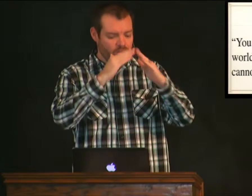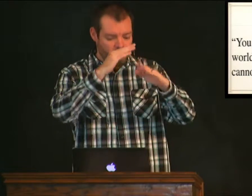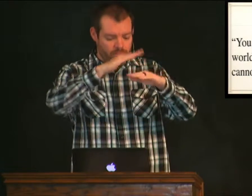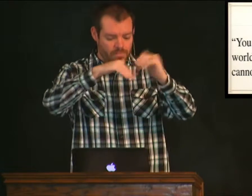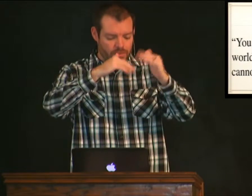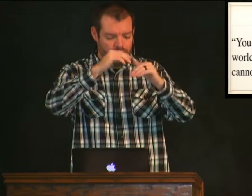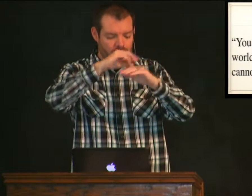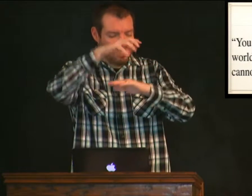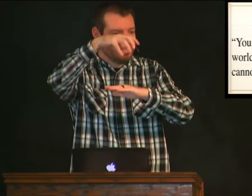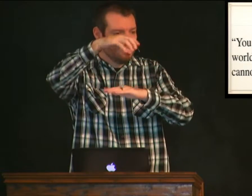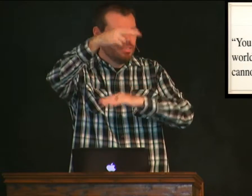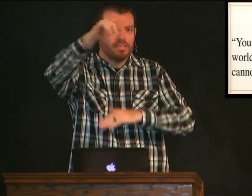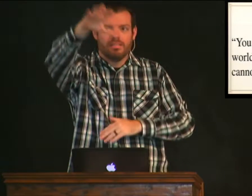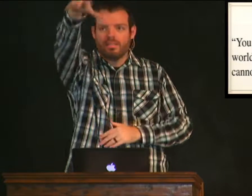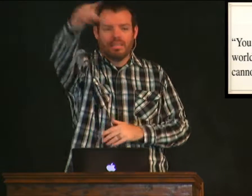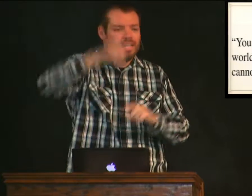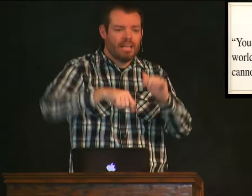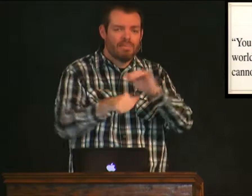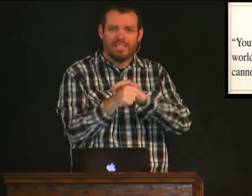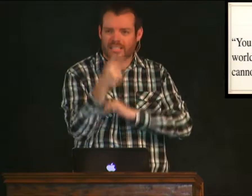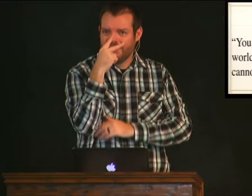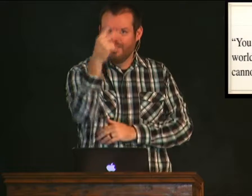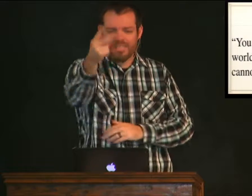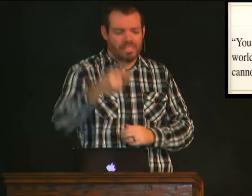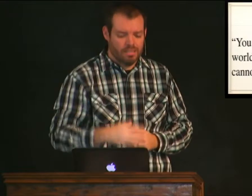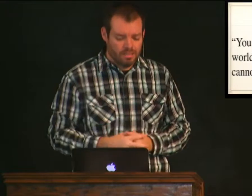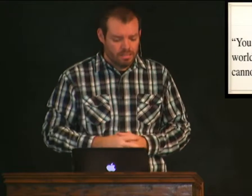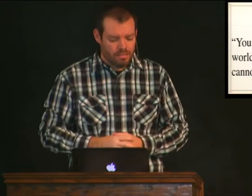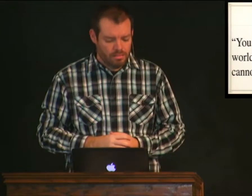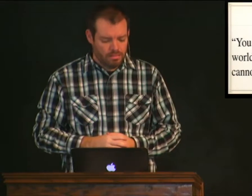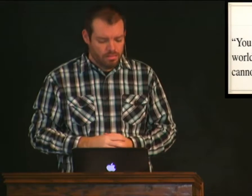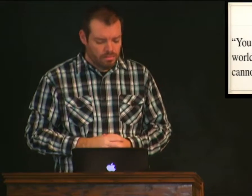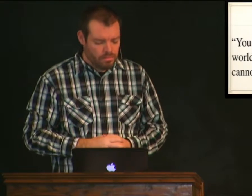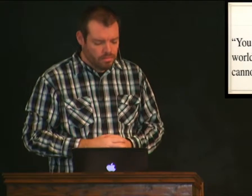A town built on a hill cannot be hidden.